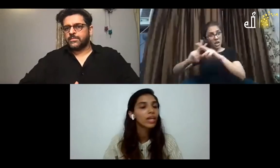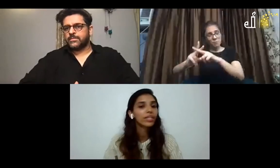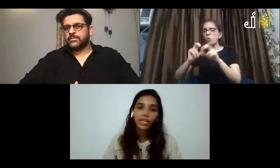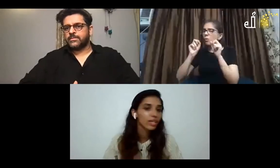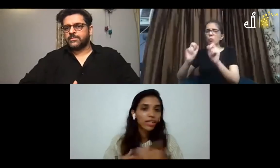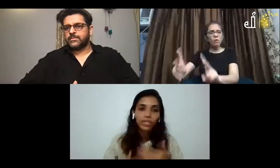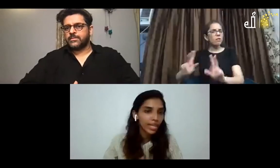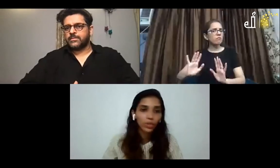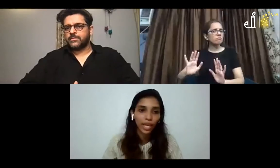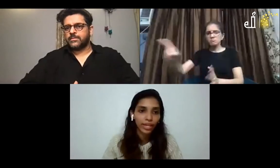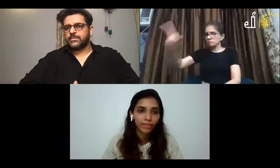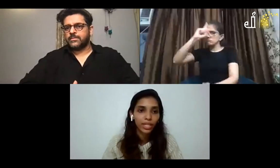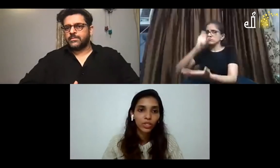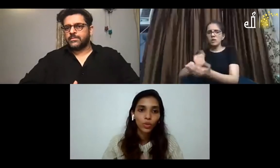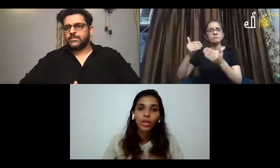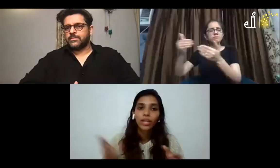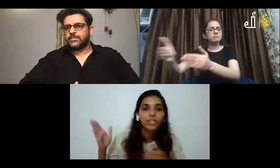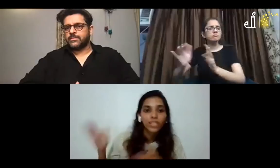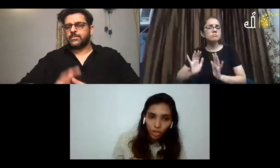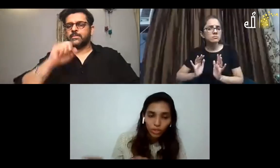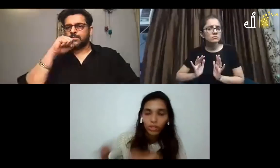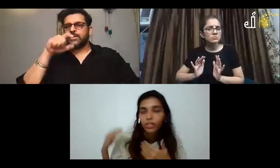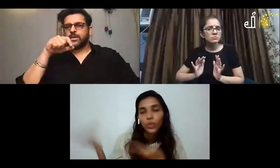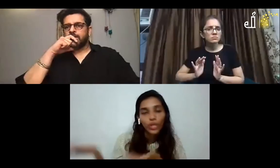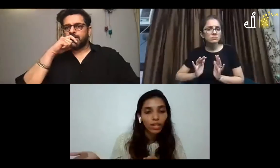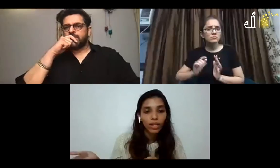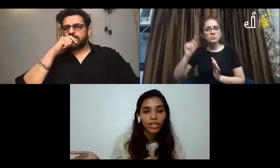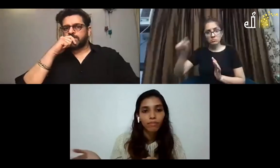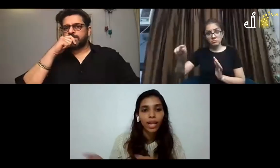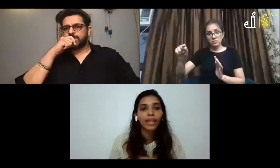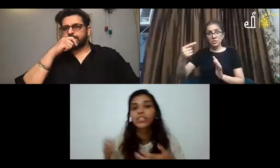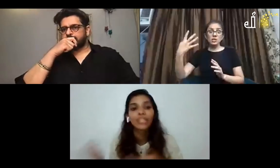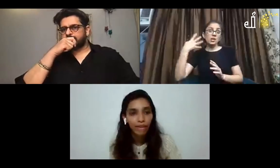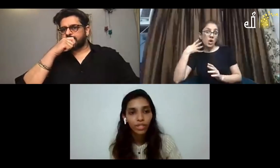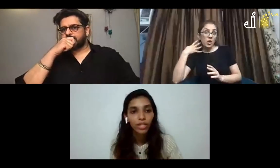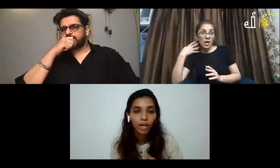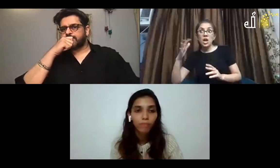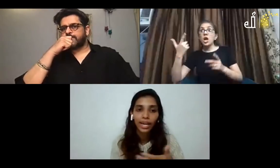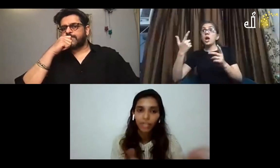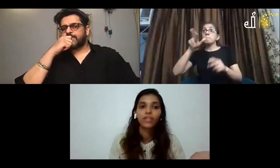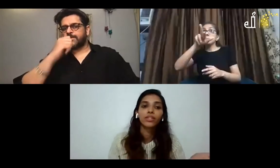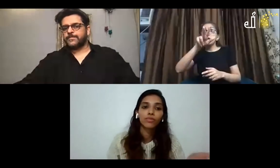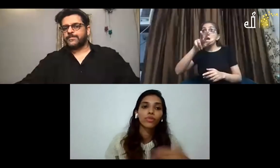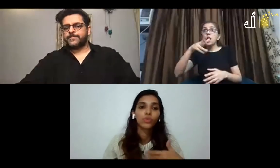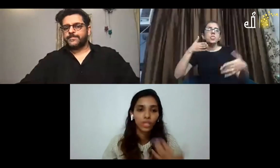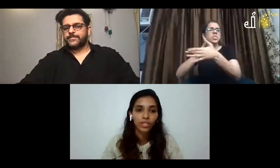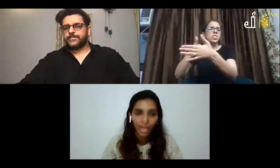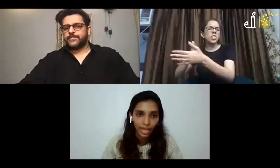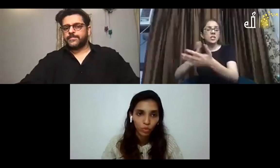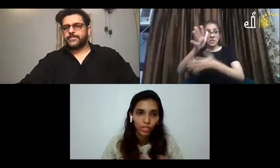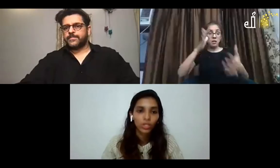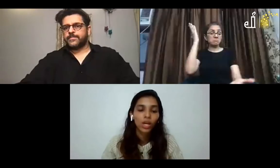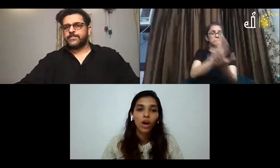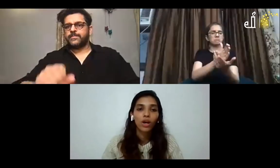implant, they can do that. So, doing a cochlear implant is never a barrier for using